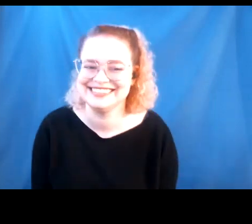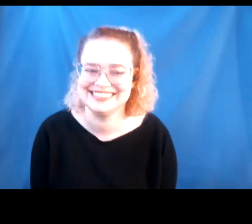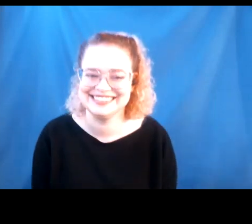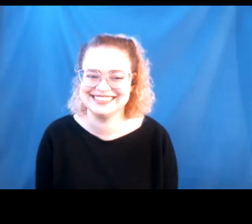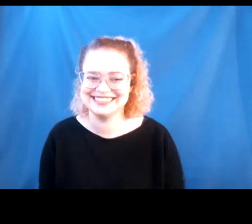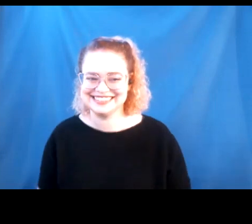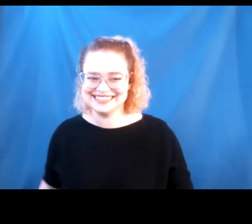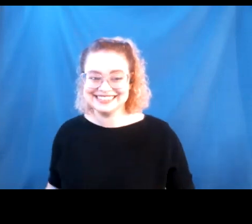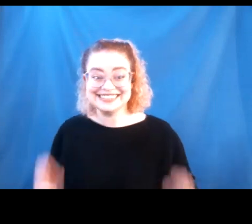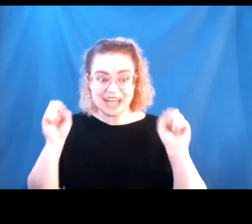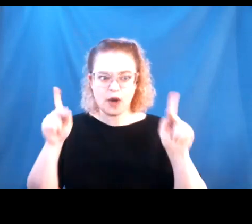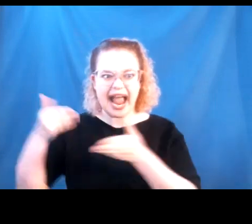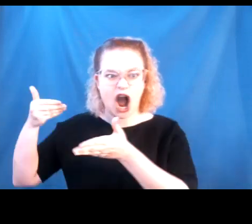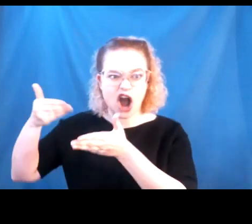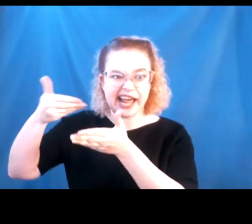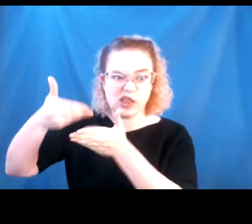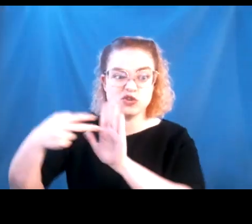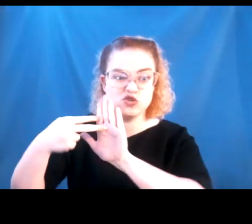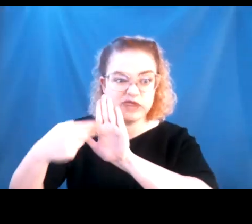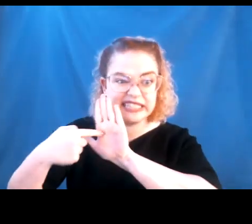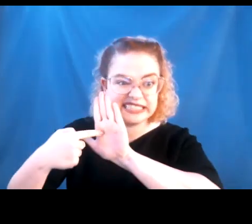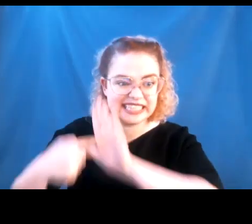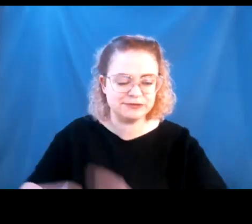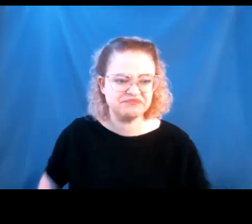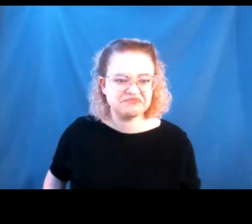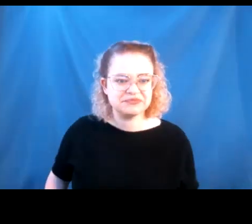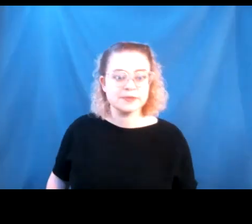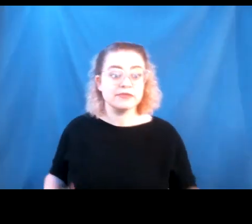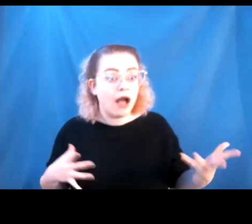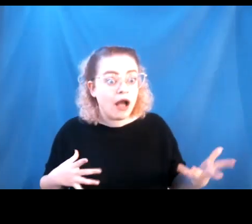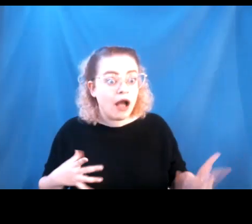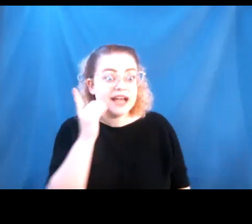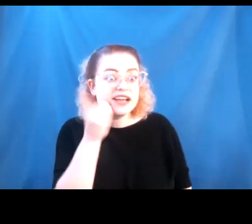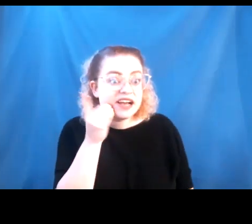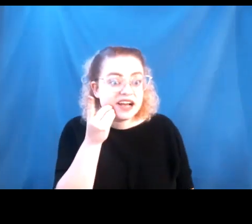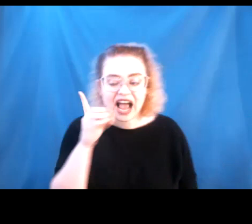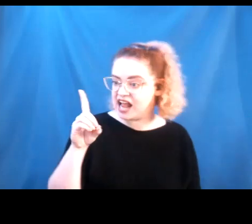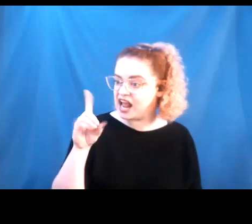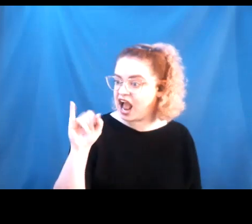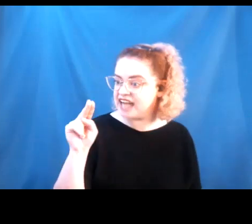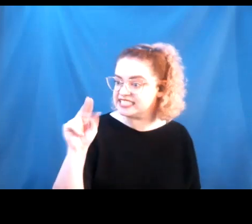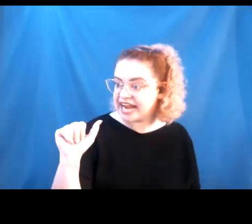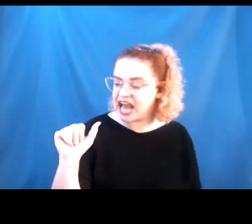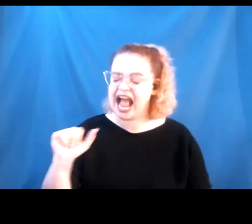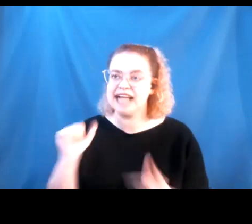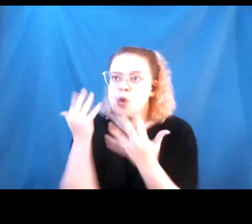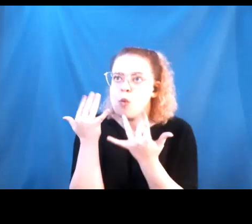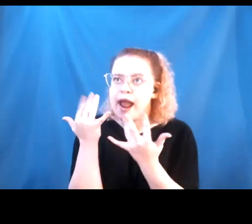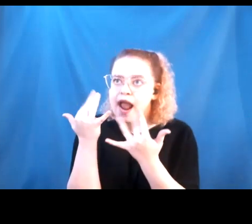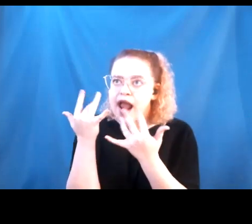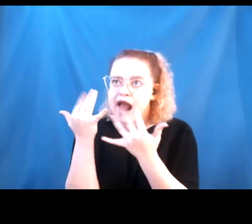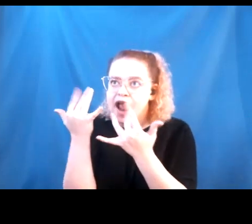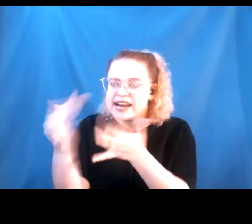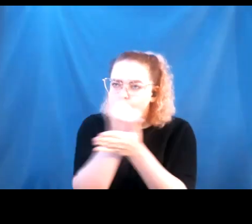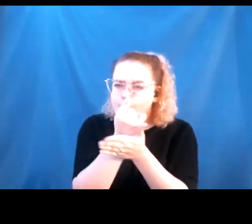I'll bring the book a little closer as I go here. So Dinah has waited all week to play with her